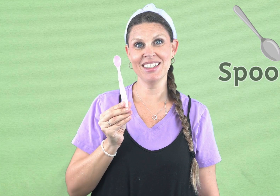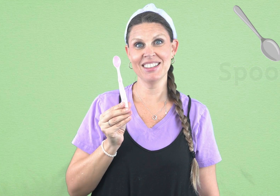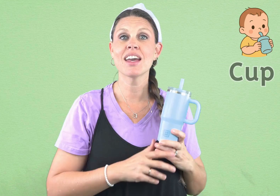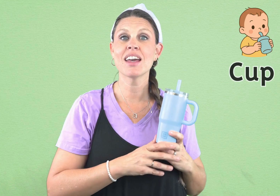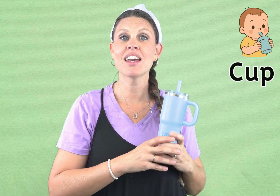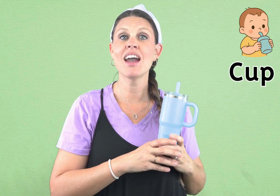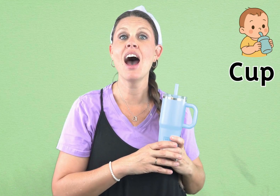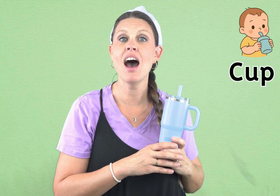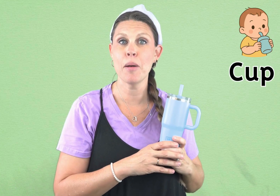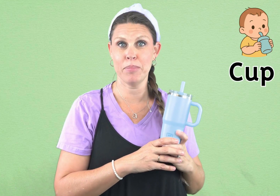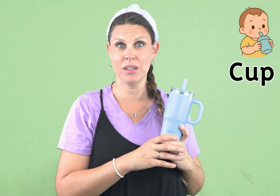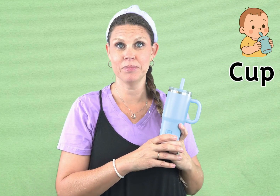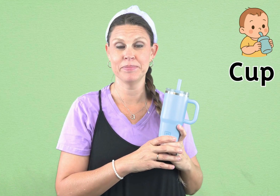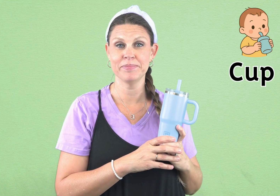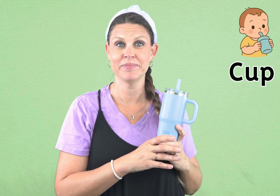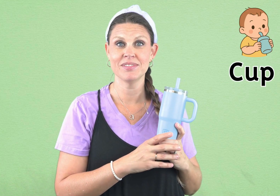Spoon. Cup.